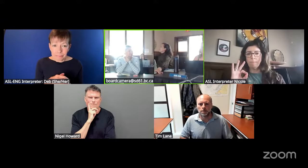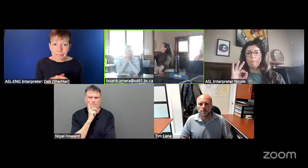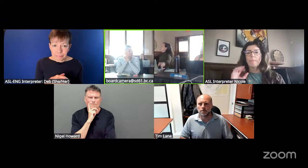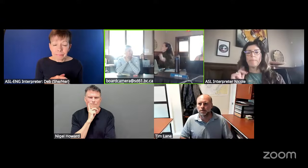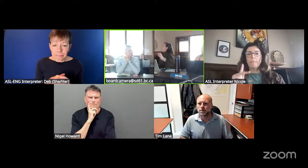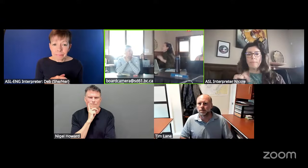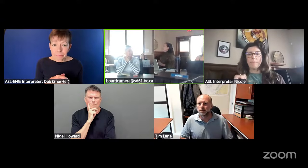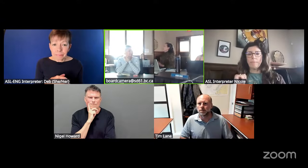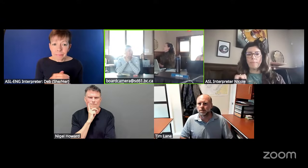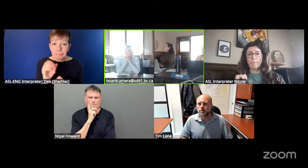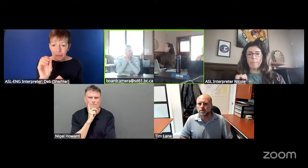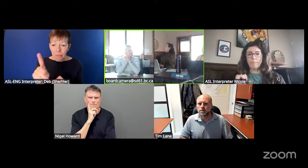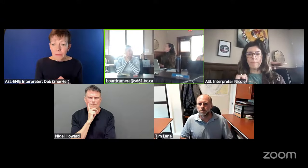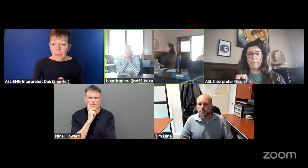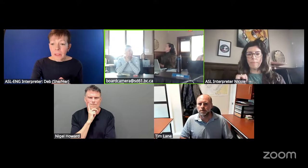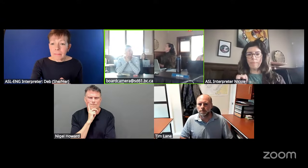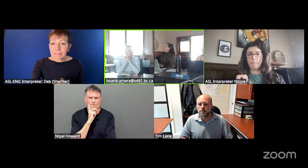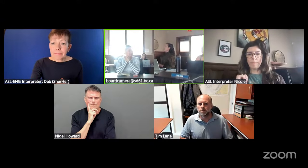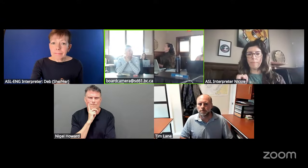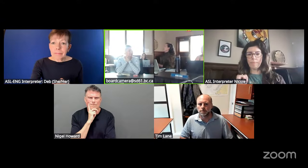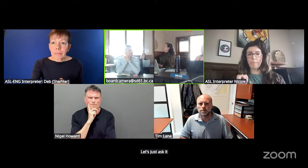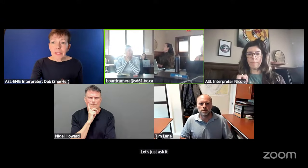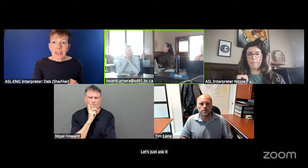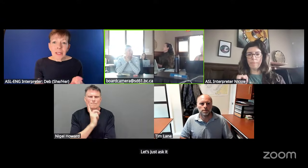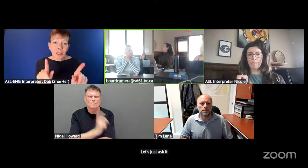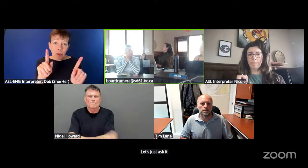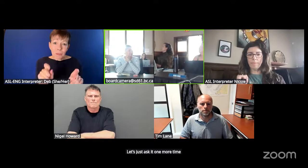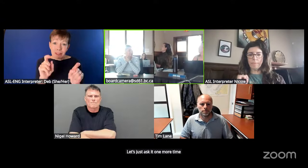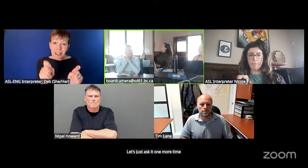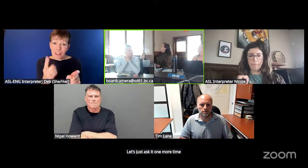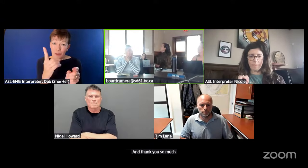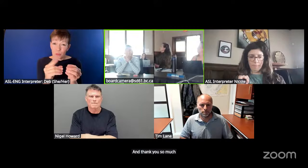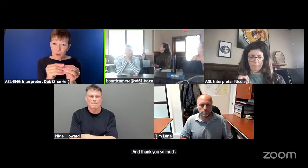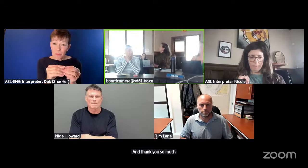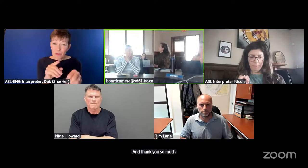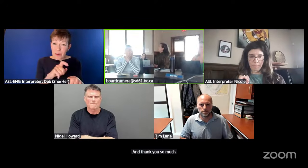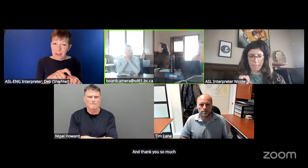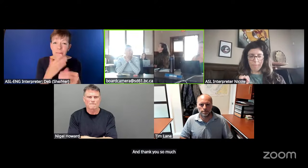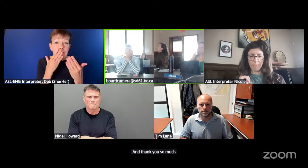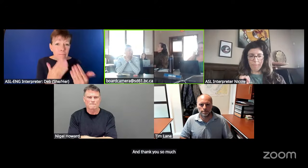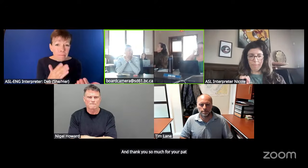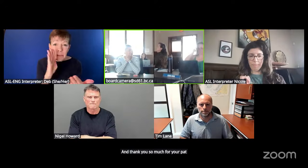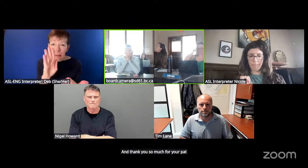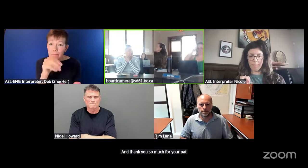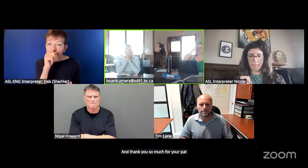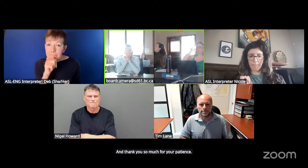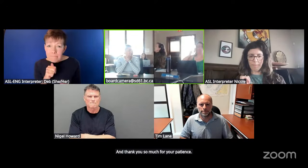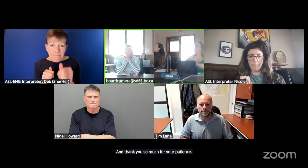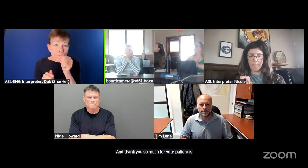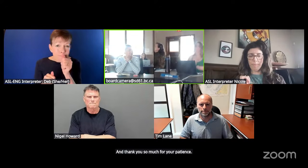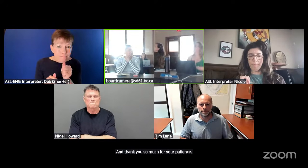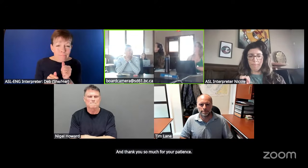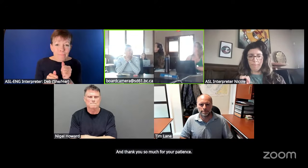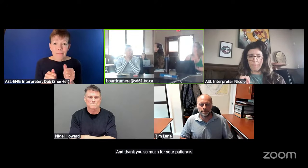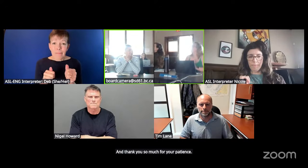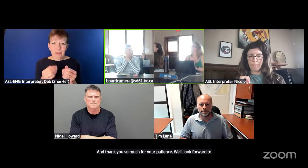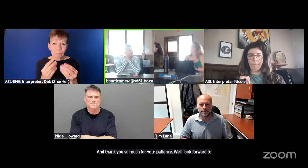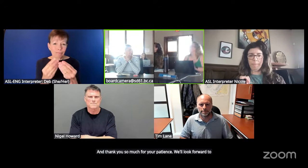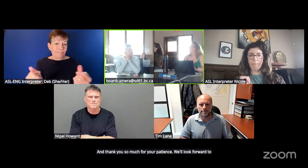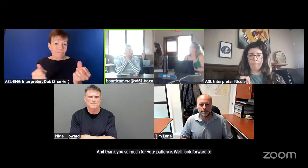Thank you. Okay, let's just test this one more time, and thank you so much for all of your patience. We'll certainly start those